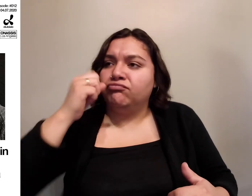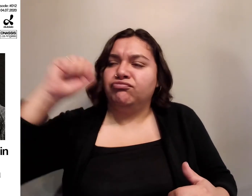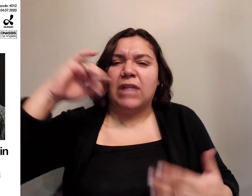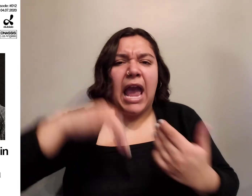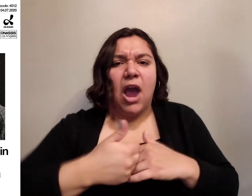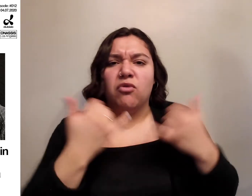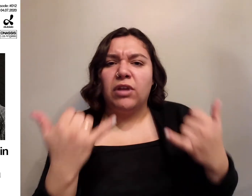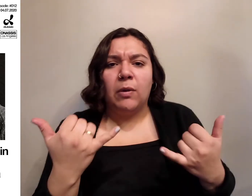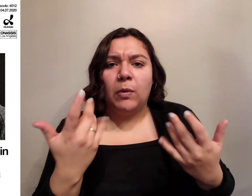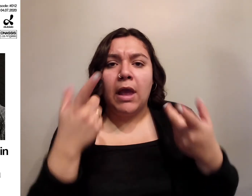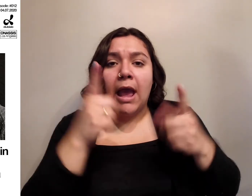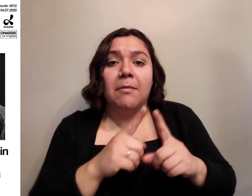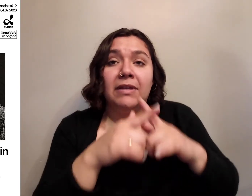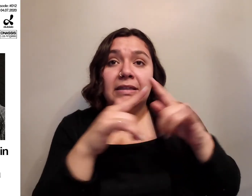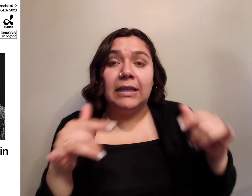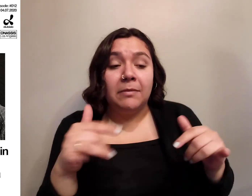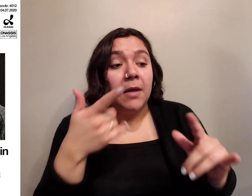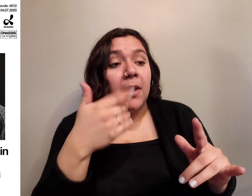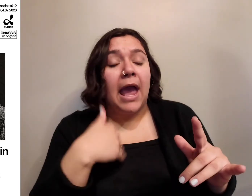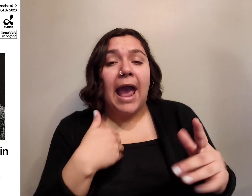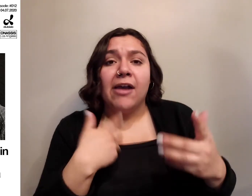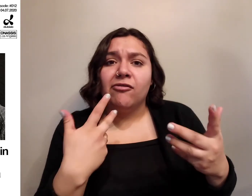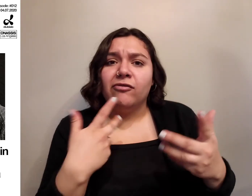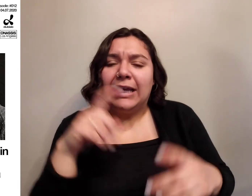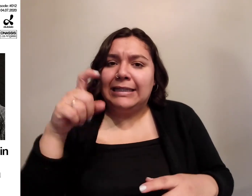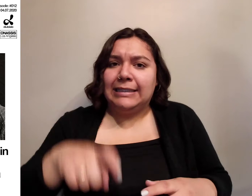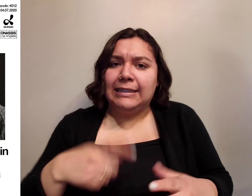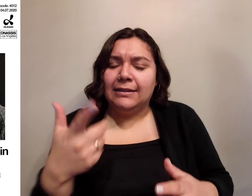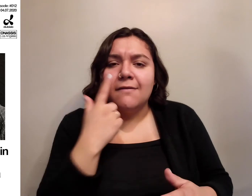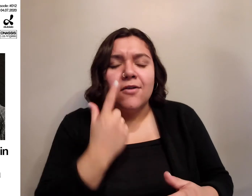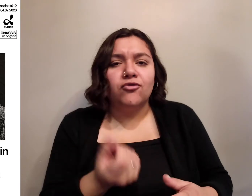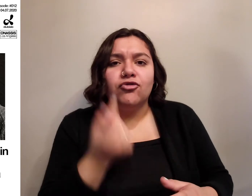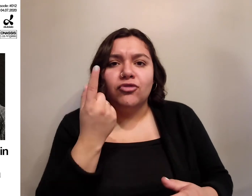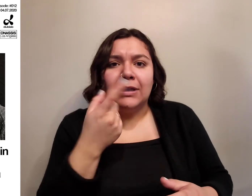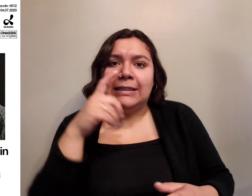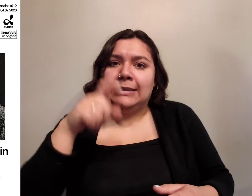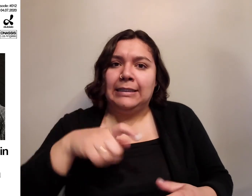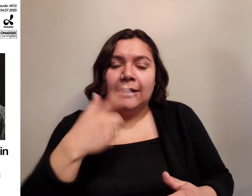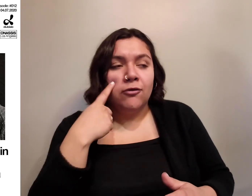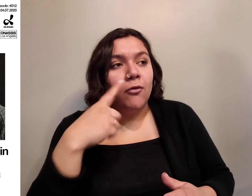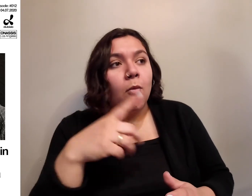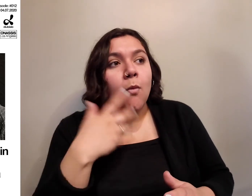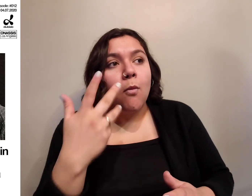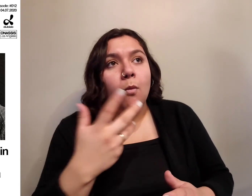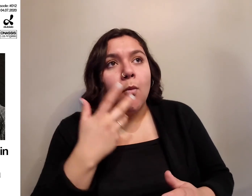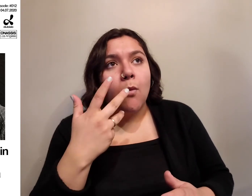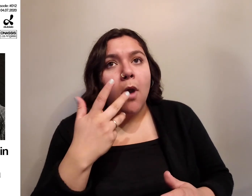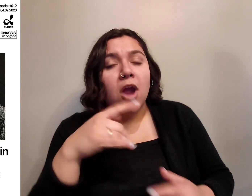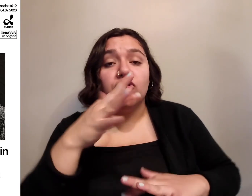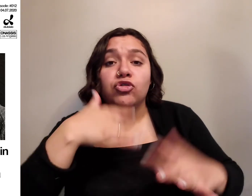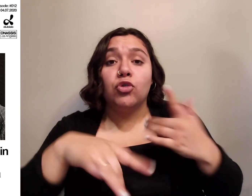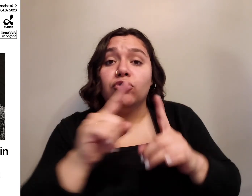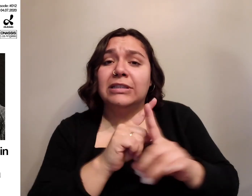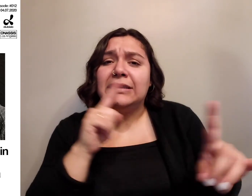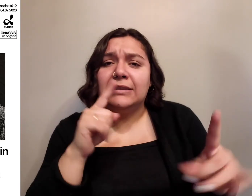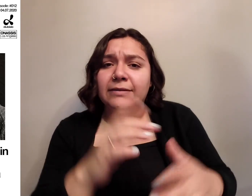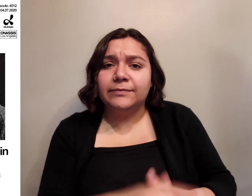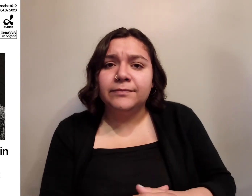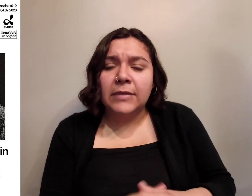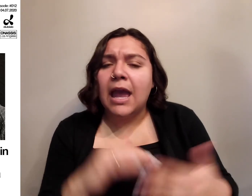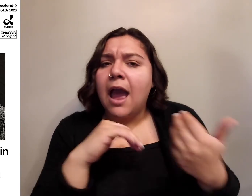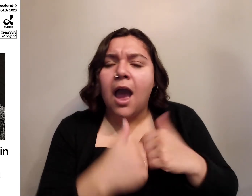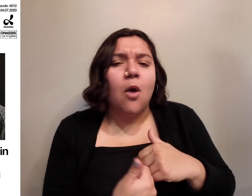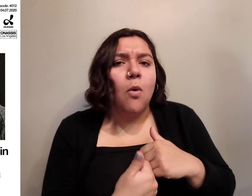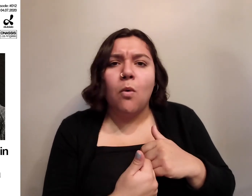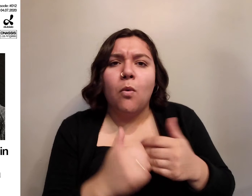at the same time there is such a need, an understandable need for social distancing.